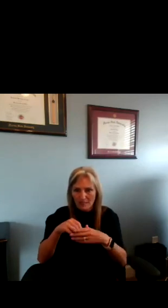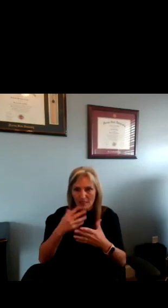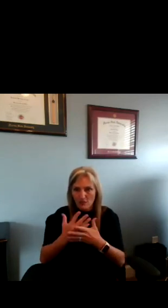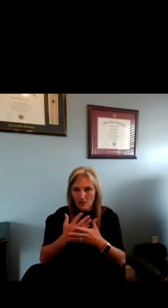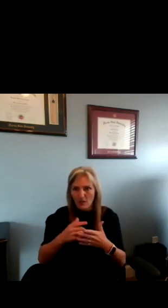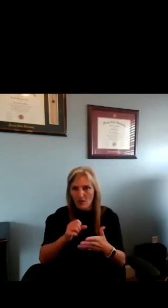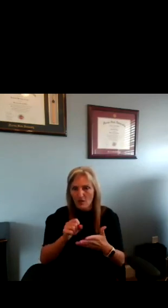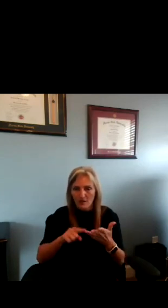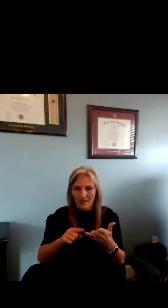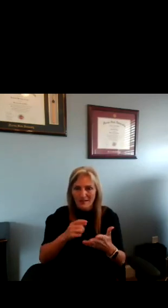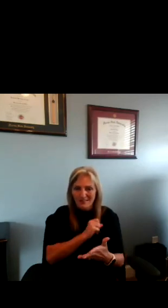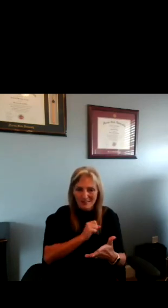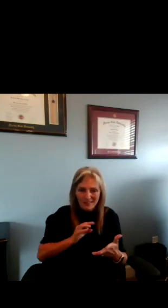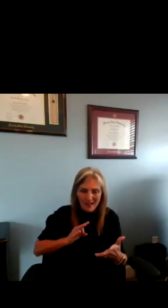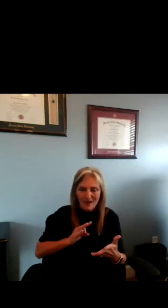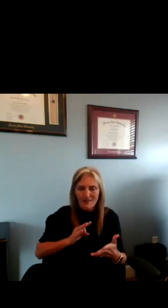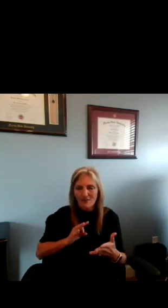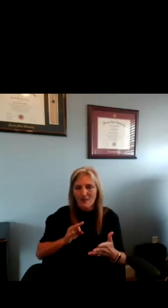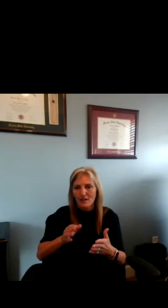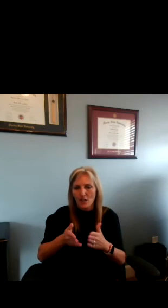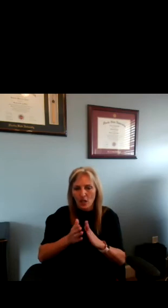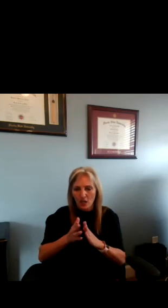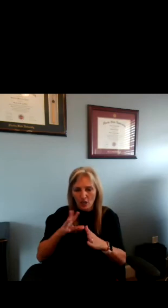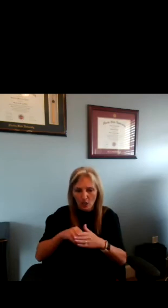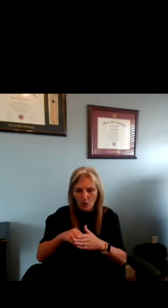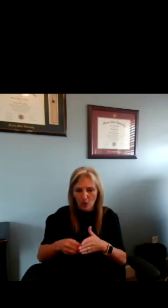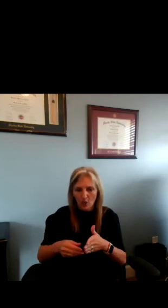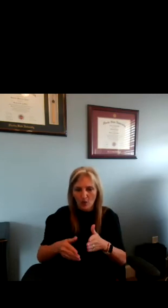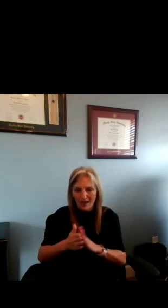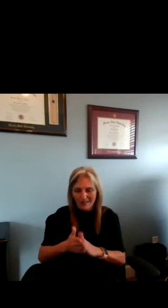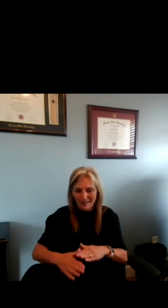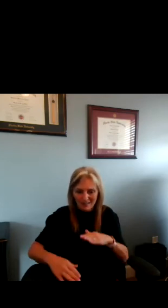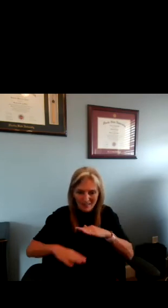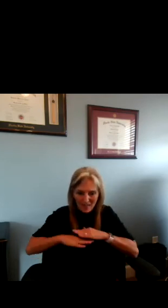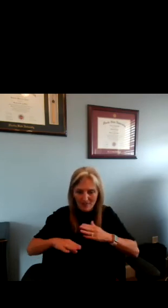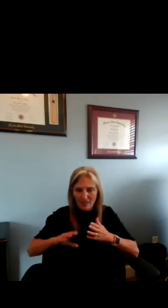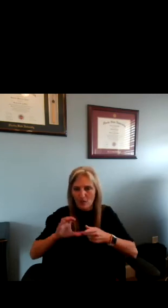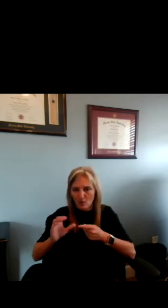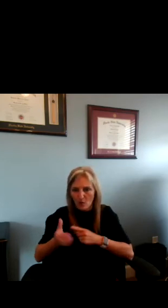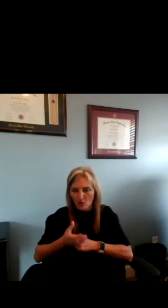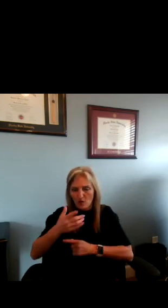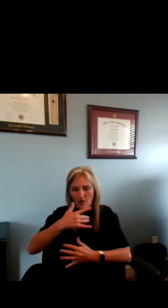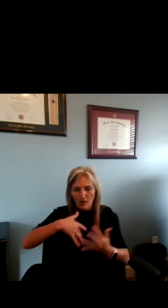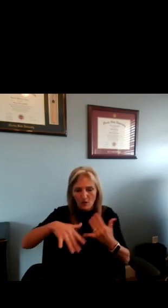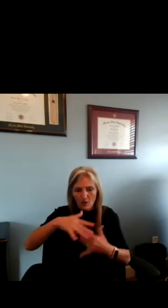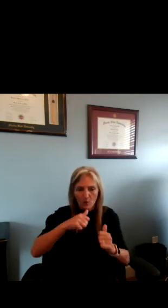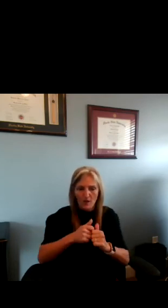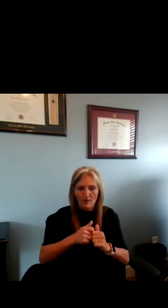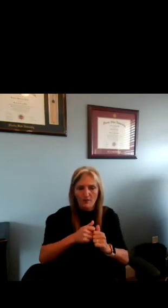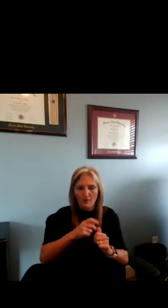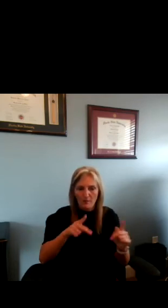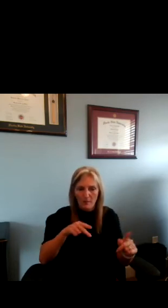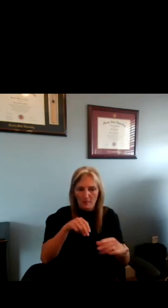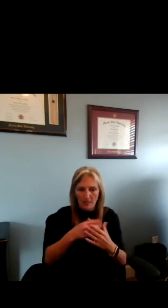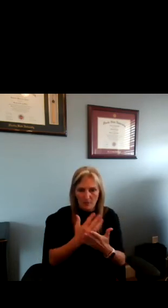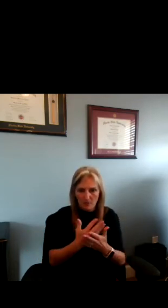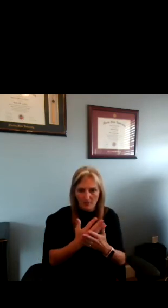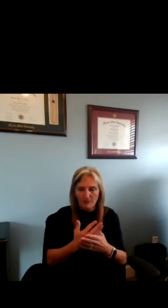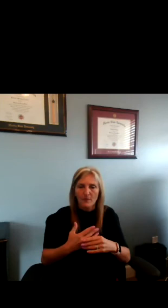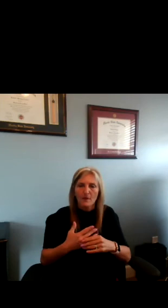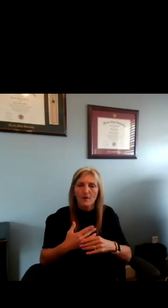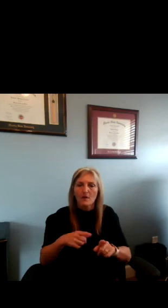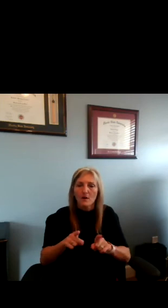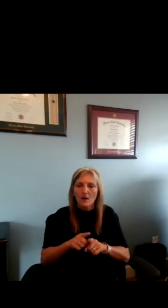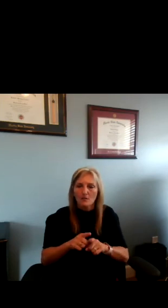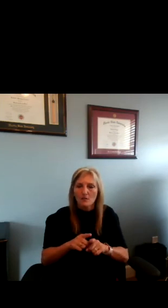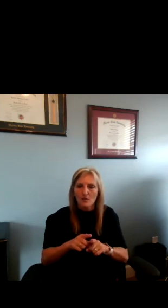job satisfaction, views on workplace culture, interactions with the incarcerated population. In addition to those